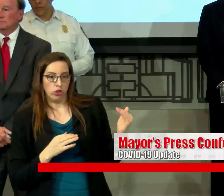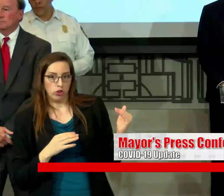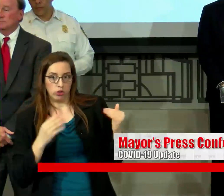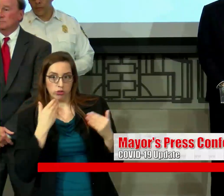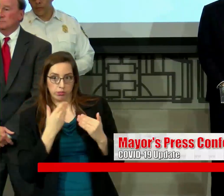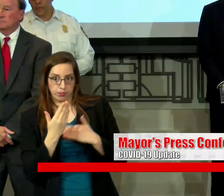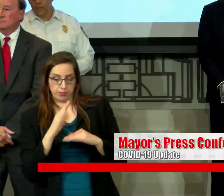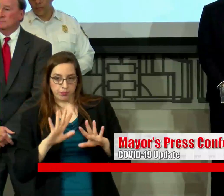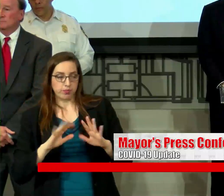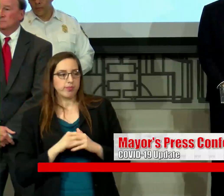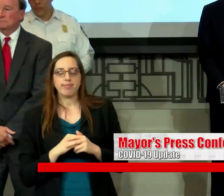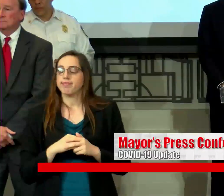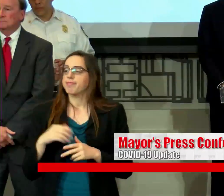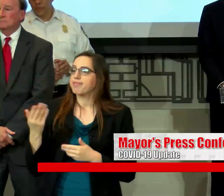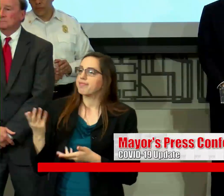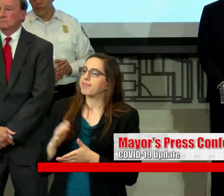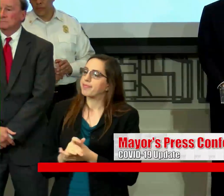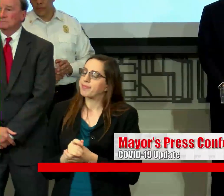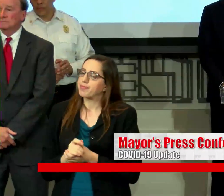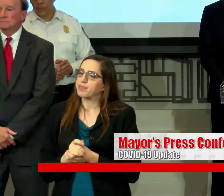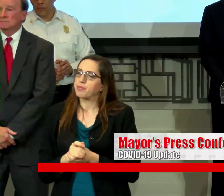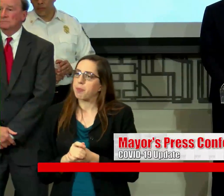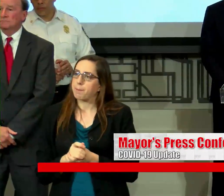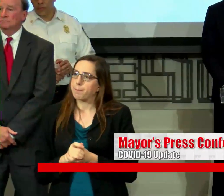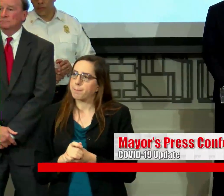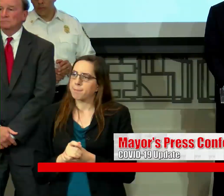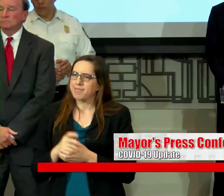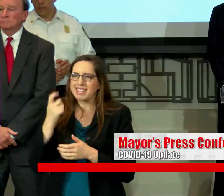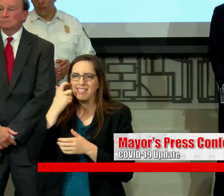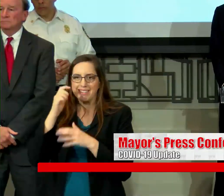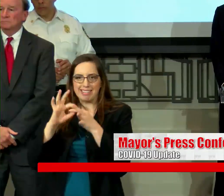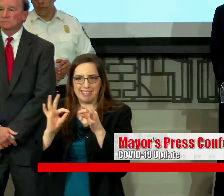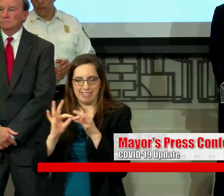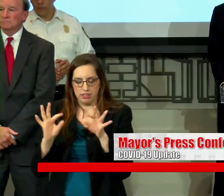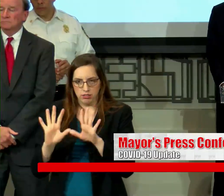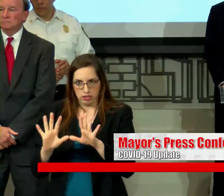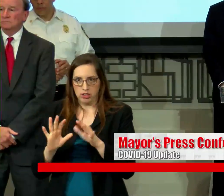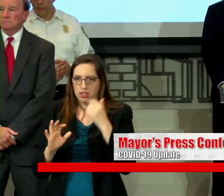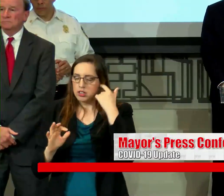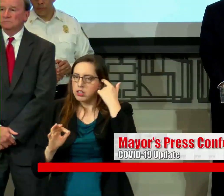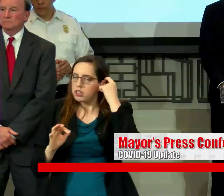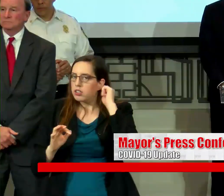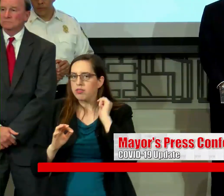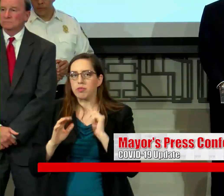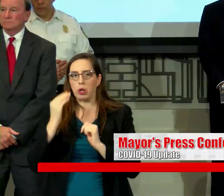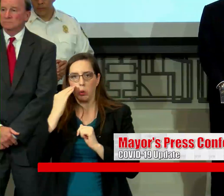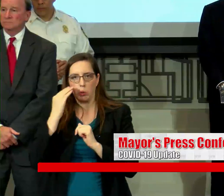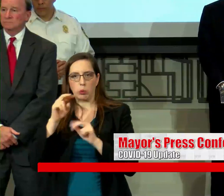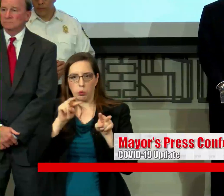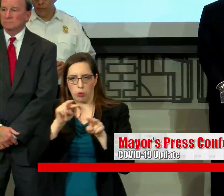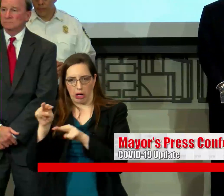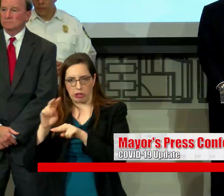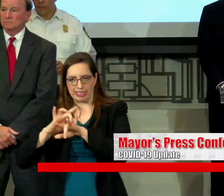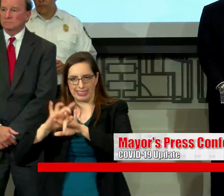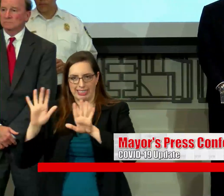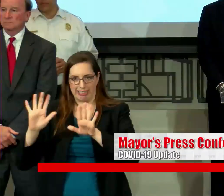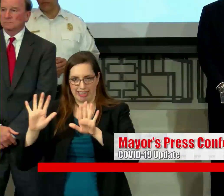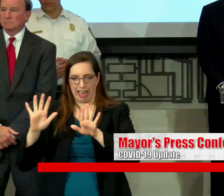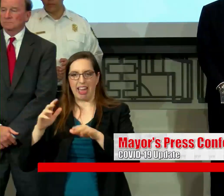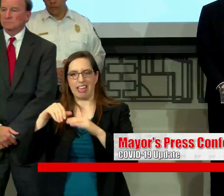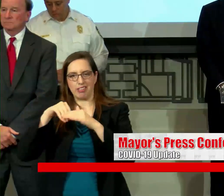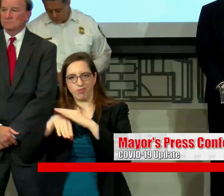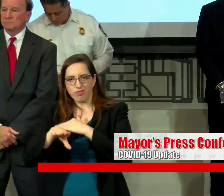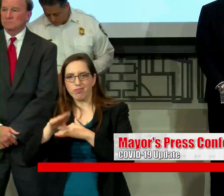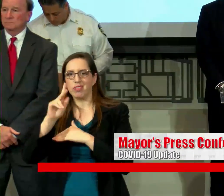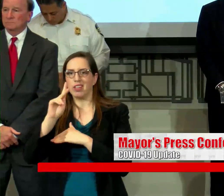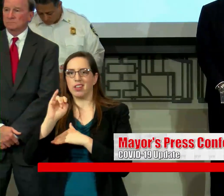Mayor. Yes. It was touched on it briefly, and I know from watching Sunday's video when you were inside the Kindred Hospital,